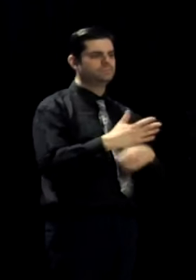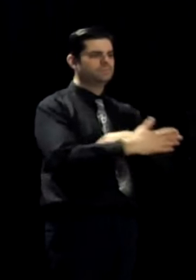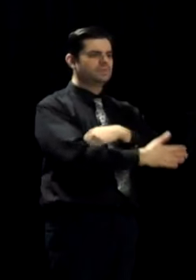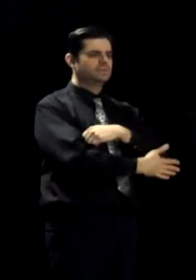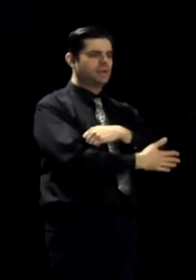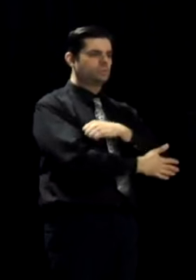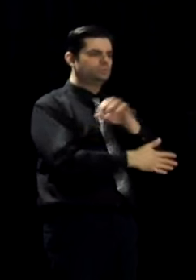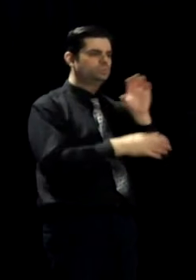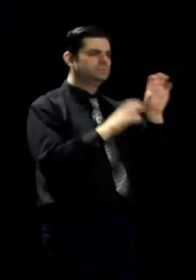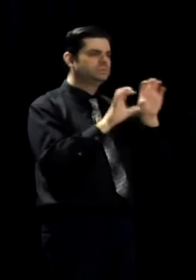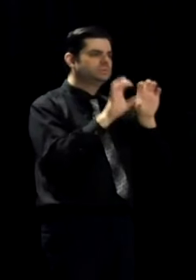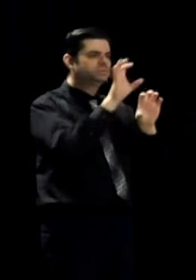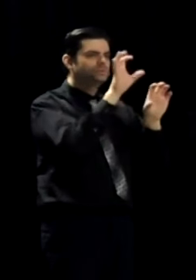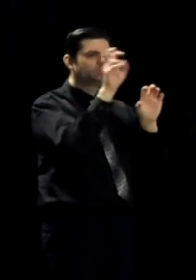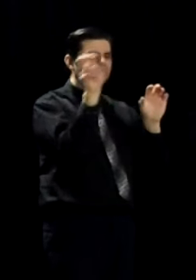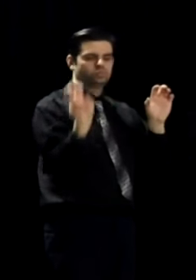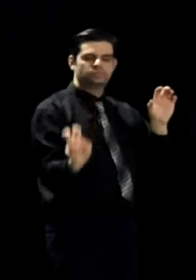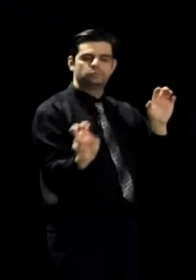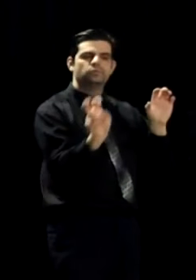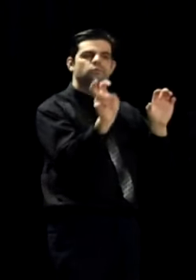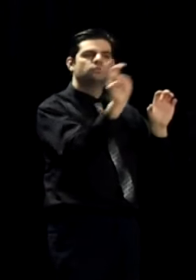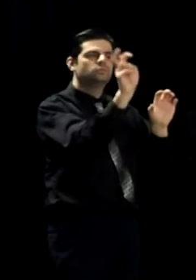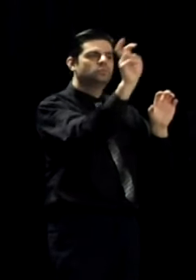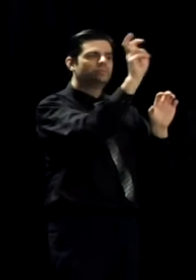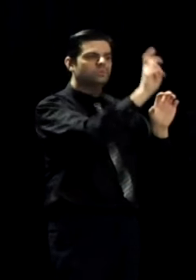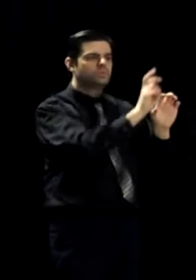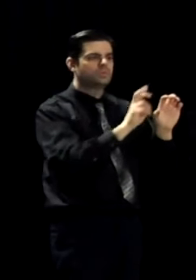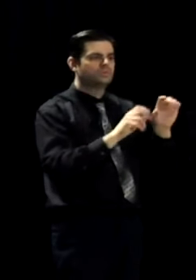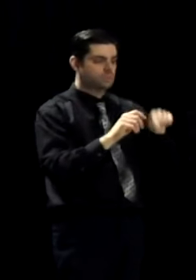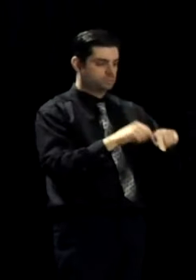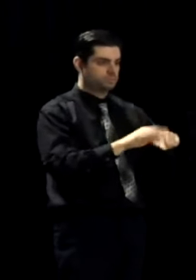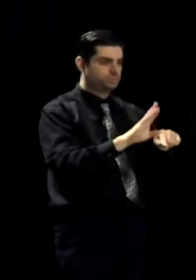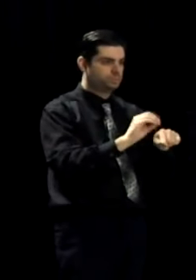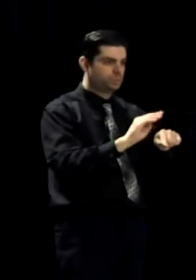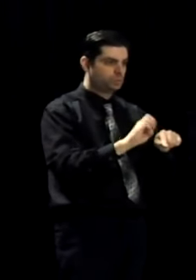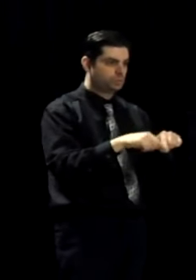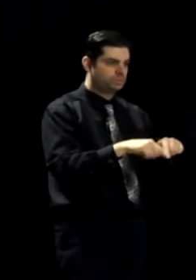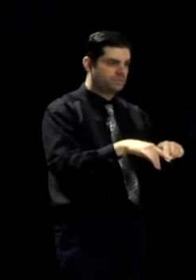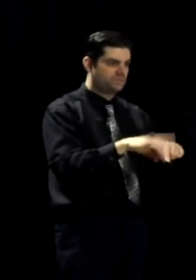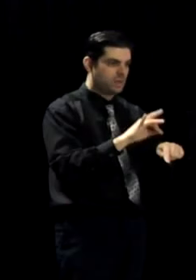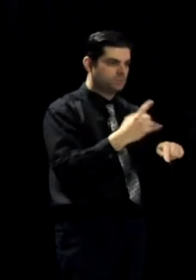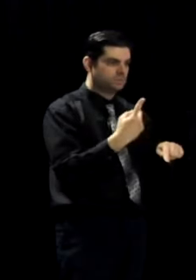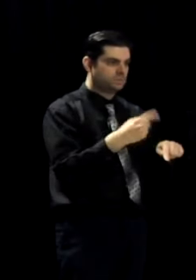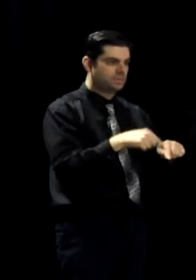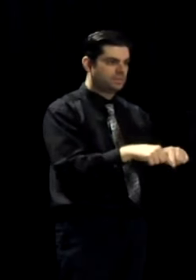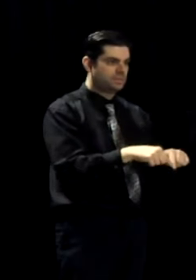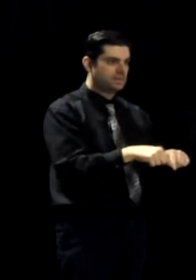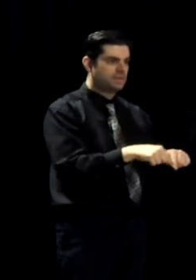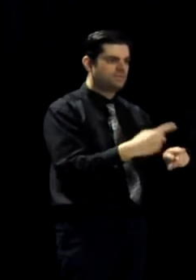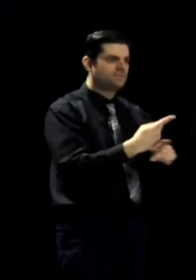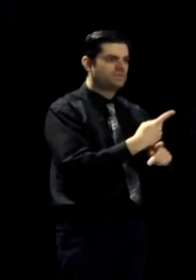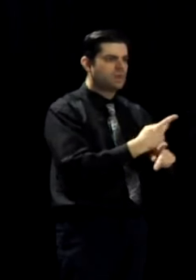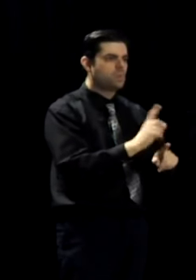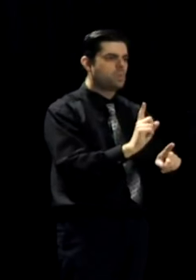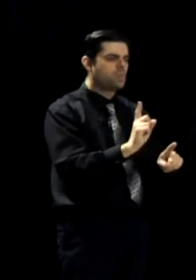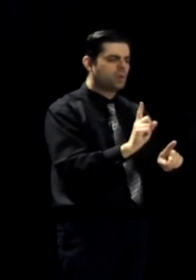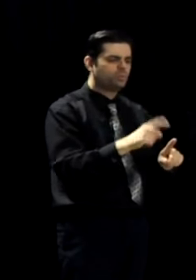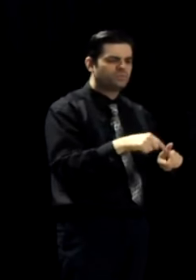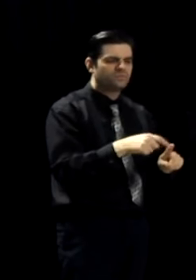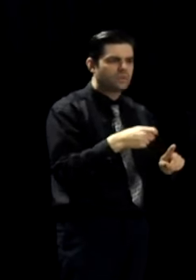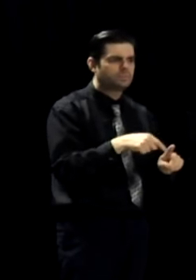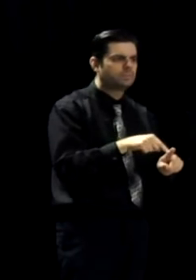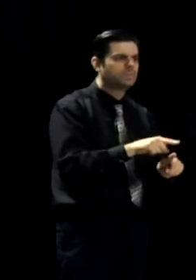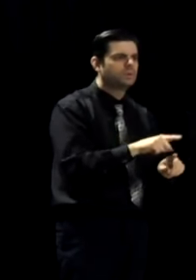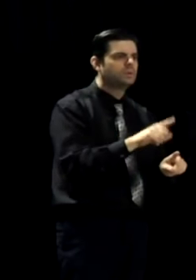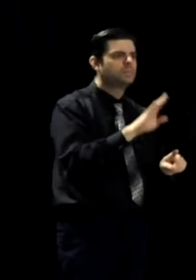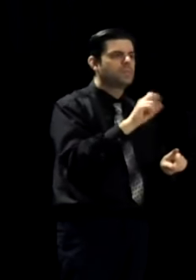these tracers, so Broome County gets somebody, I think they go and test them. They trace, where were you? I was on a bus. Where did the bus stop?